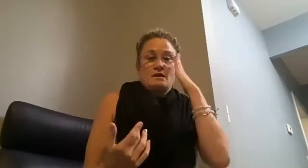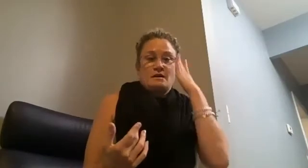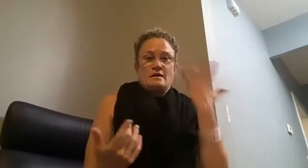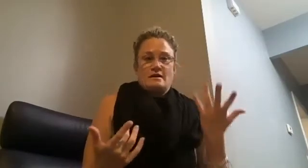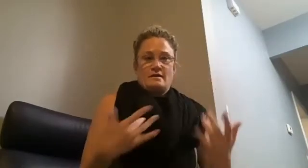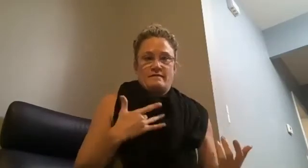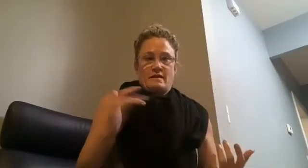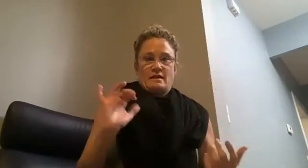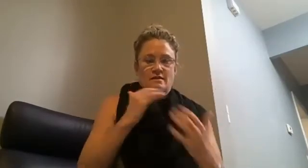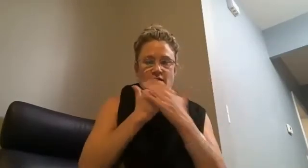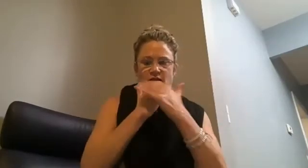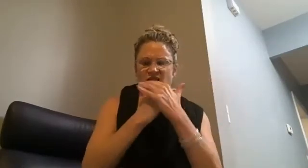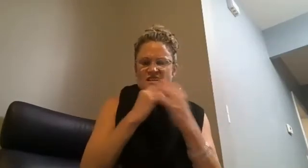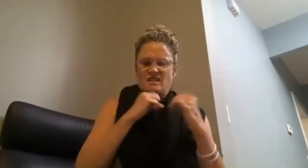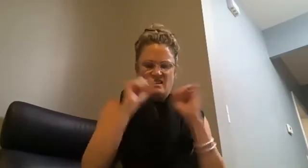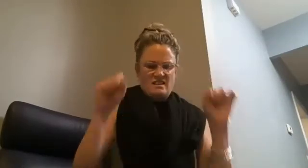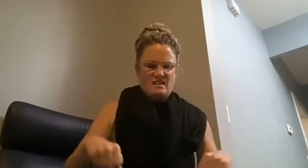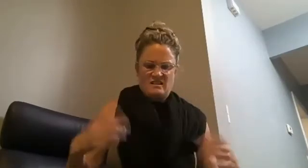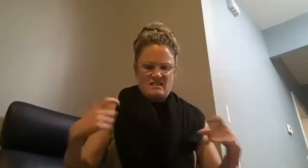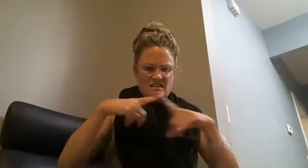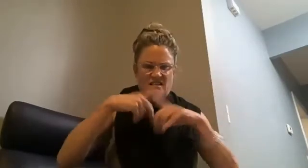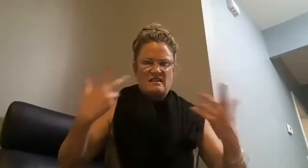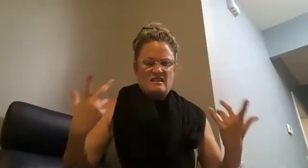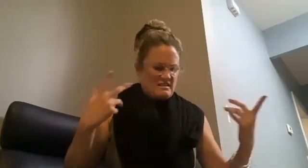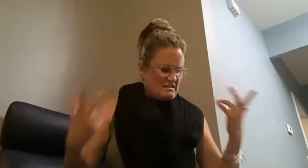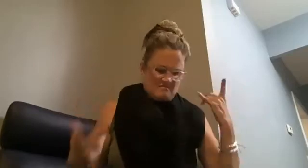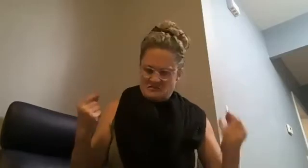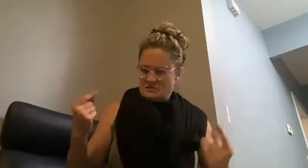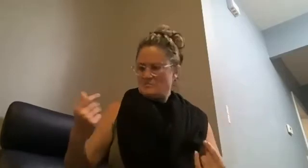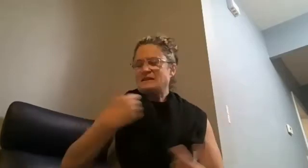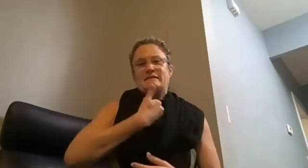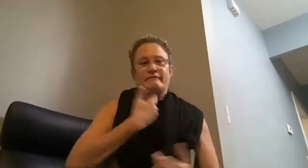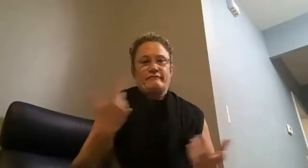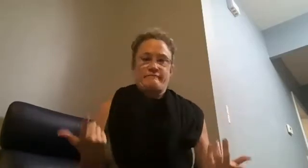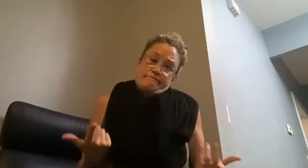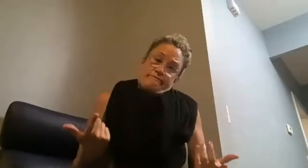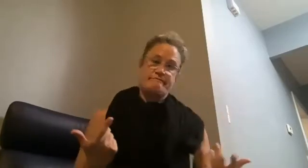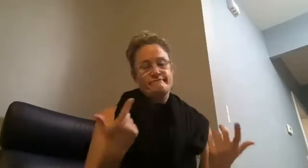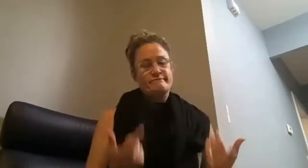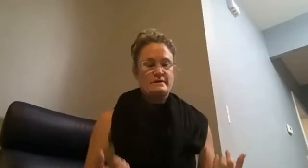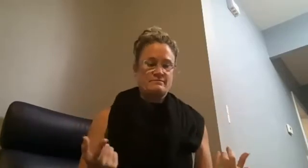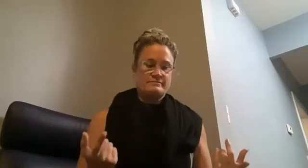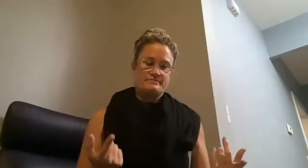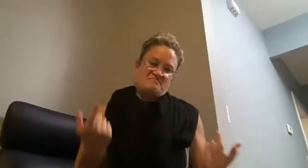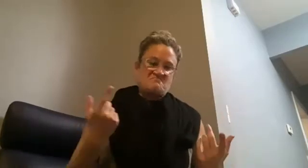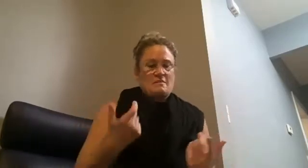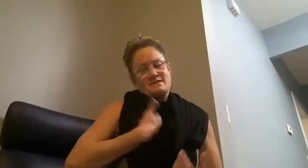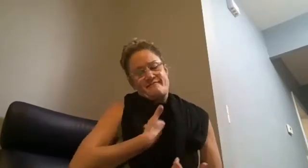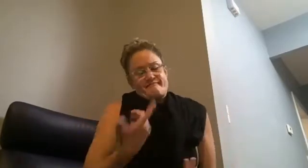sandwich making system they had was too complicated to navigate, so I would just do what a true sandwich artist would do, which is just make my own. And this